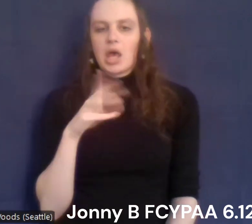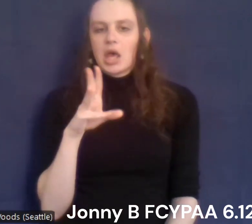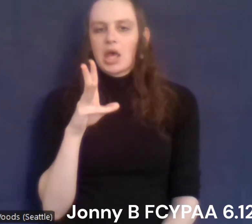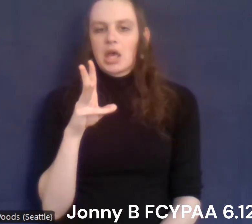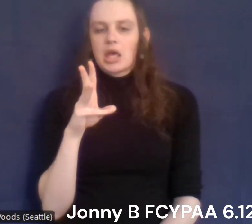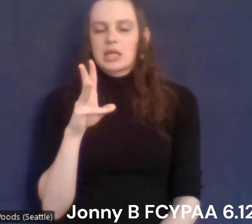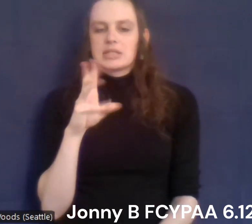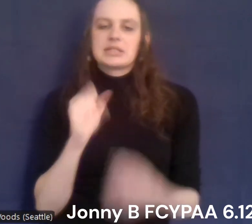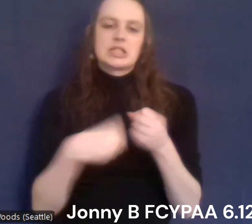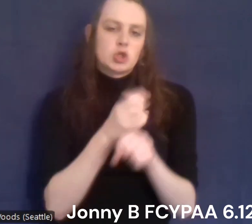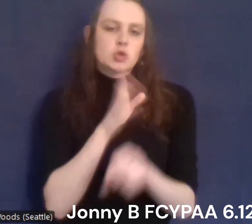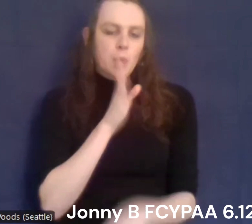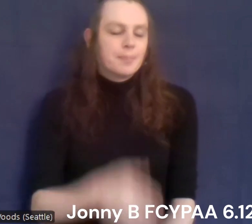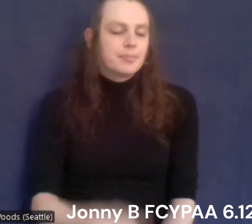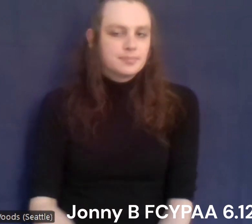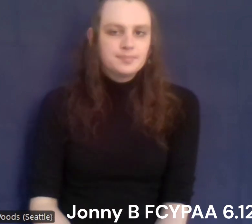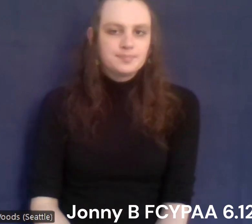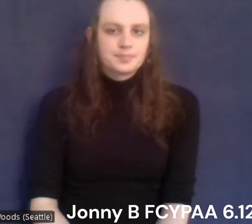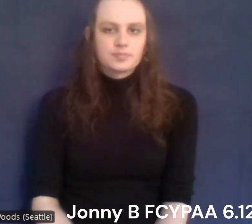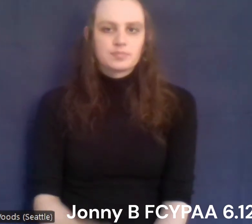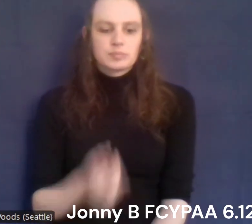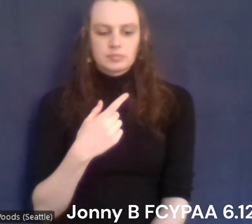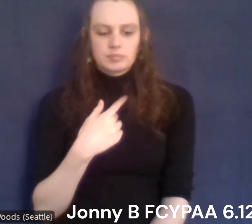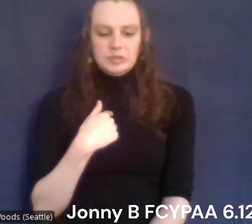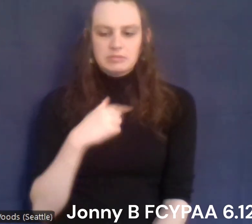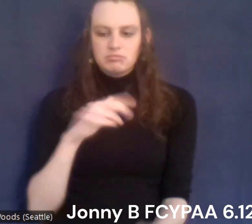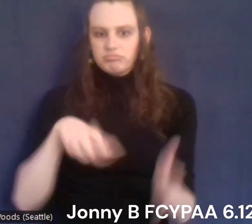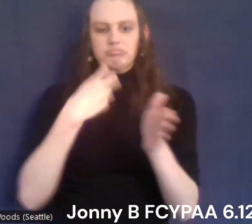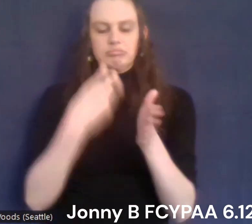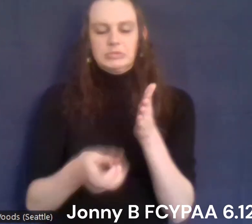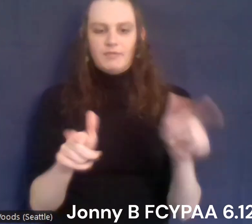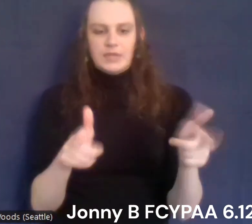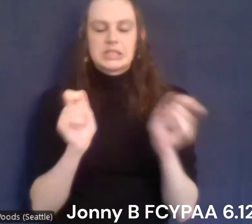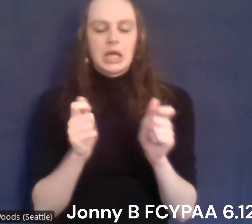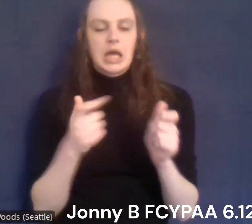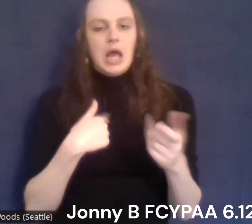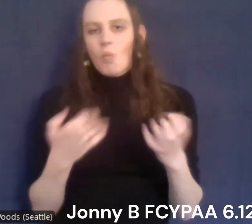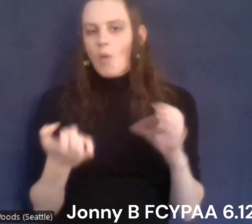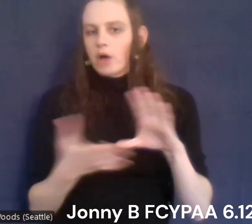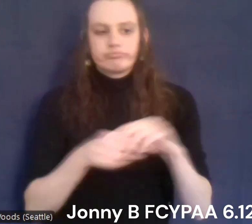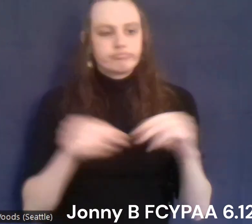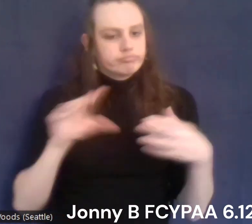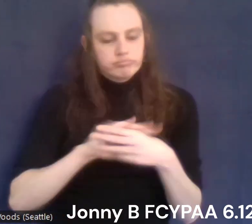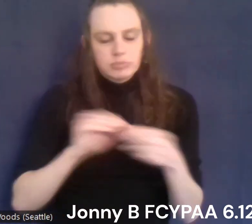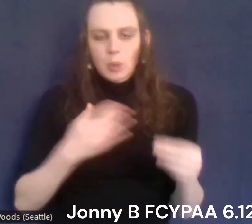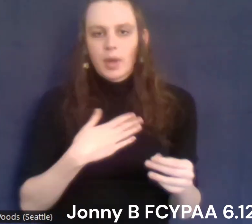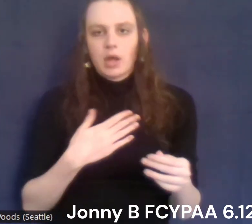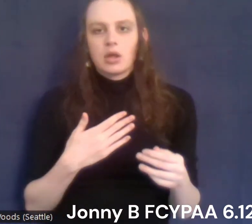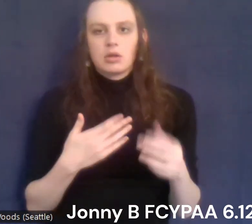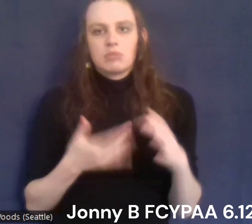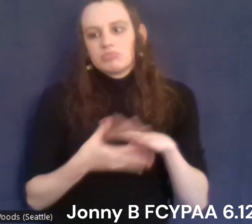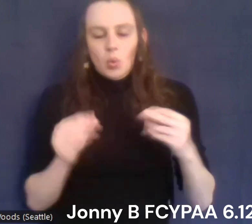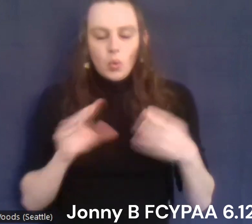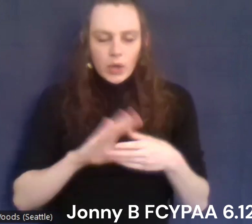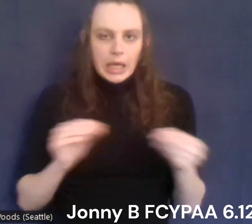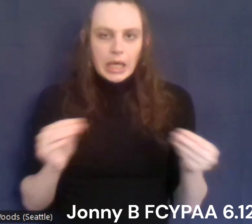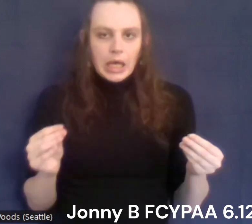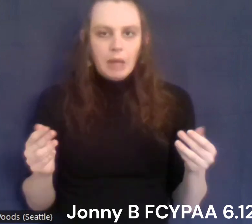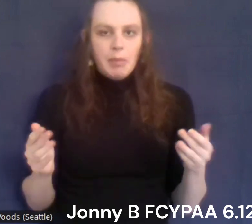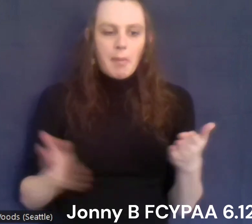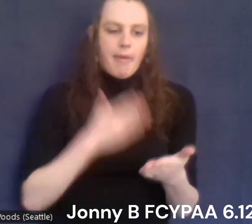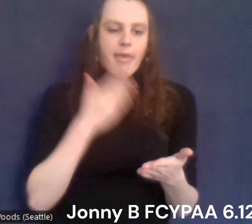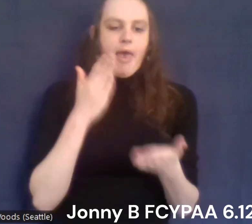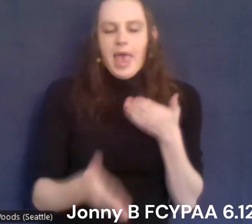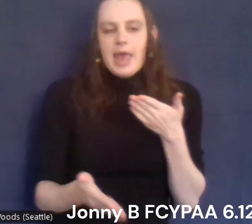But yeah, I kind of just got thrown into this. So I'm just kind of going to share my story, and hopefully, by the end of it, I have a topic